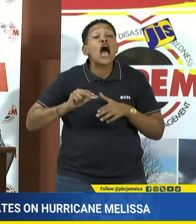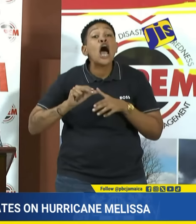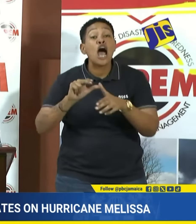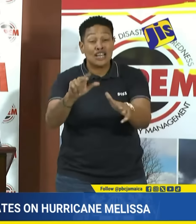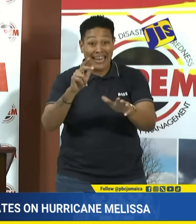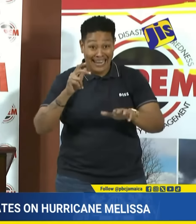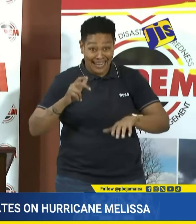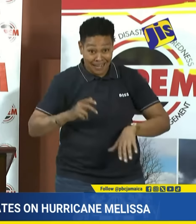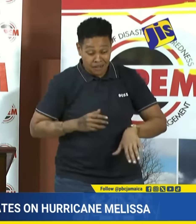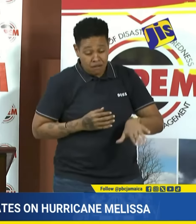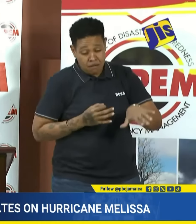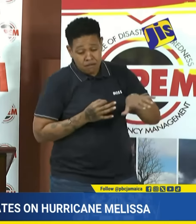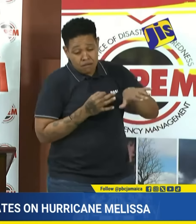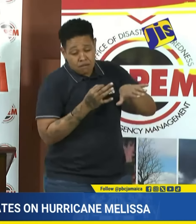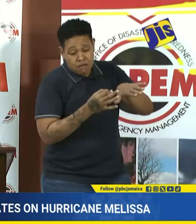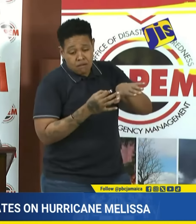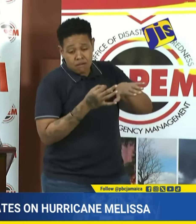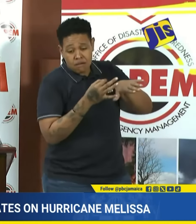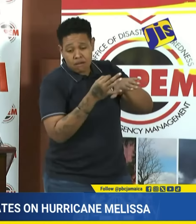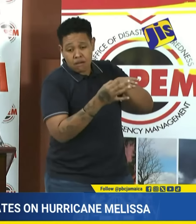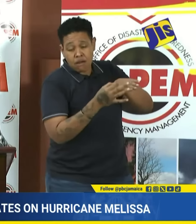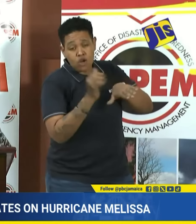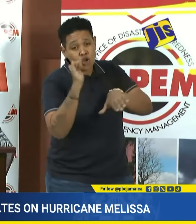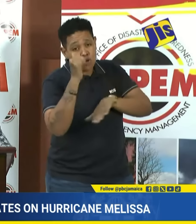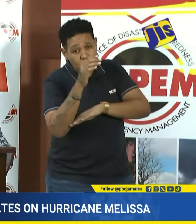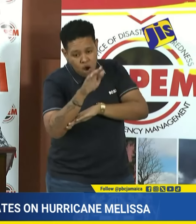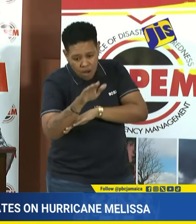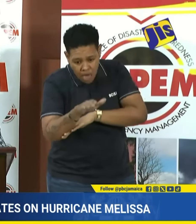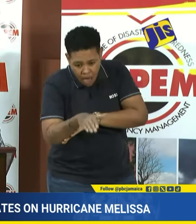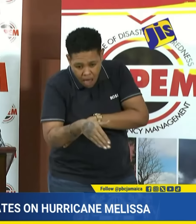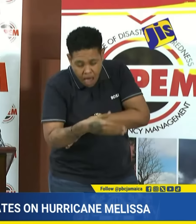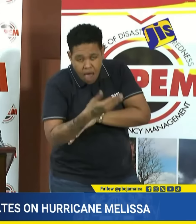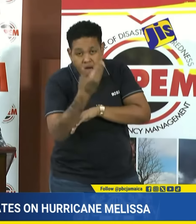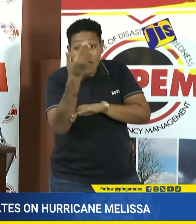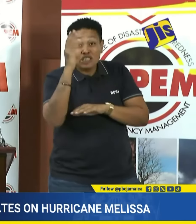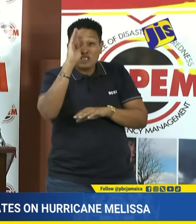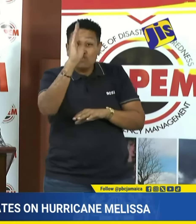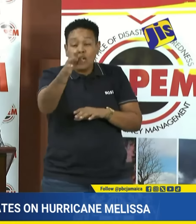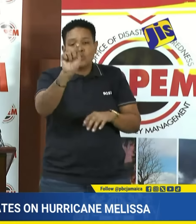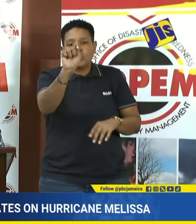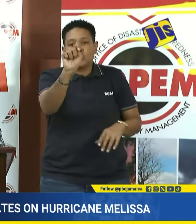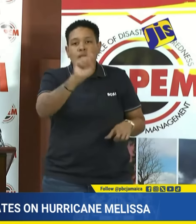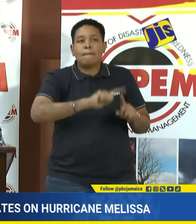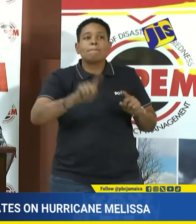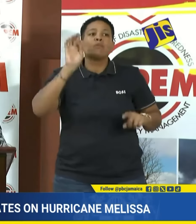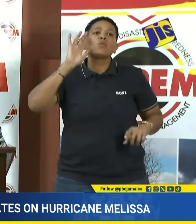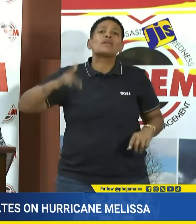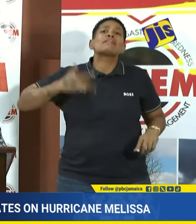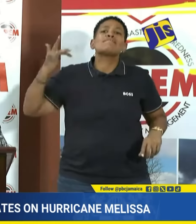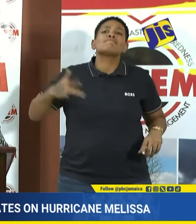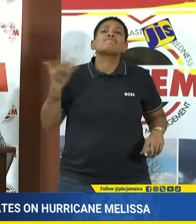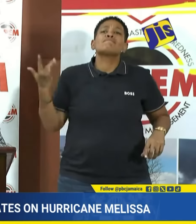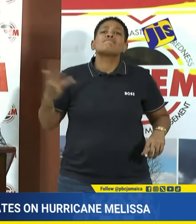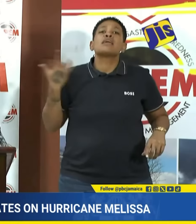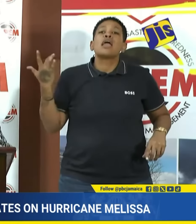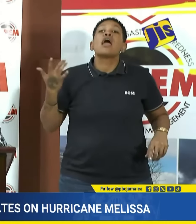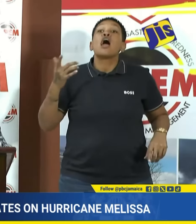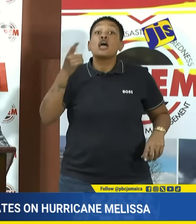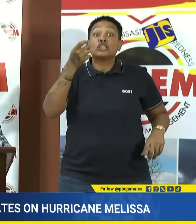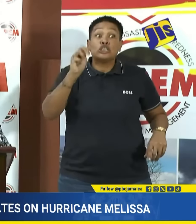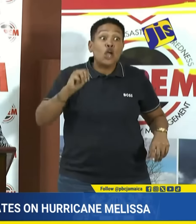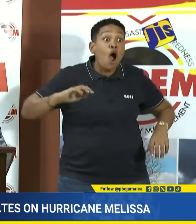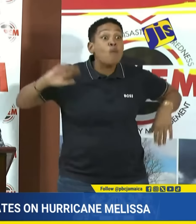hurricane in terms of the intensity of it tomorrow night into Tuesday morning, but we are going to be feeling tropical